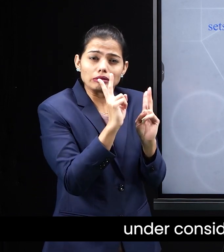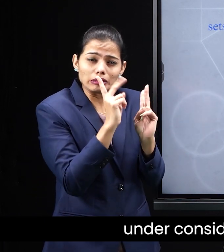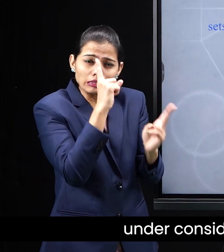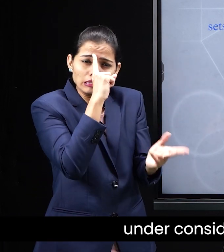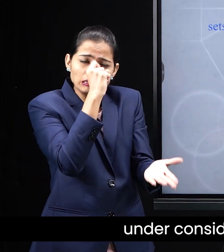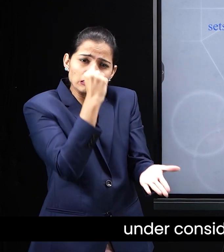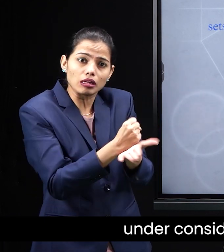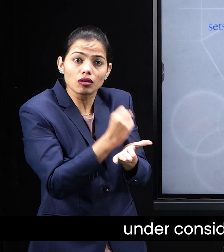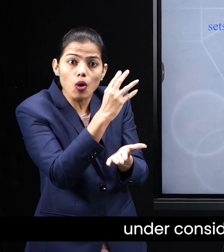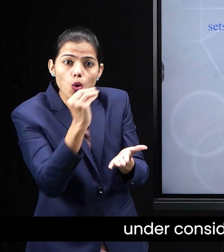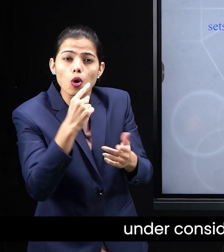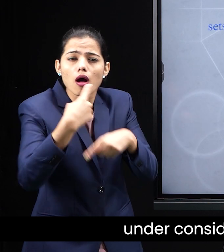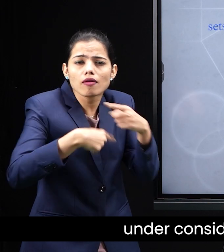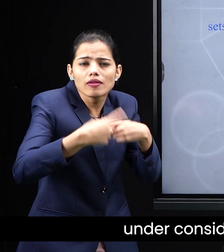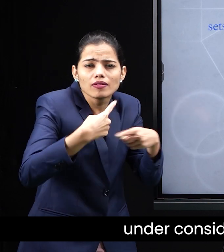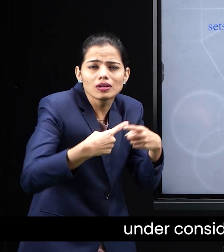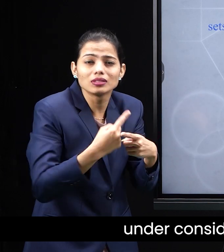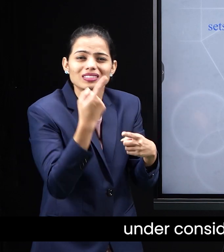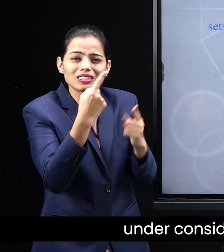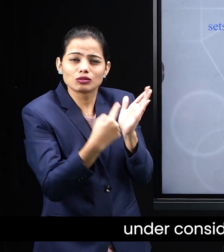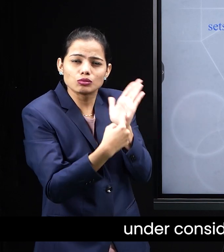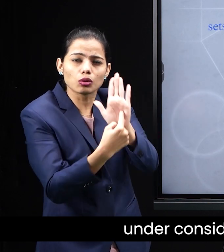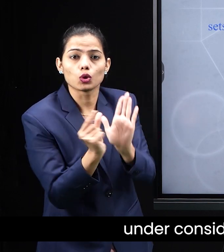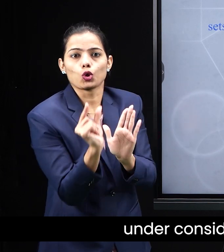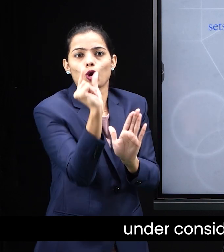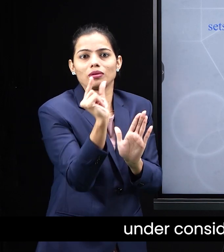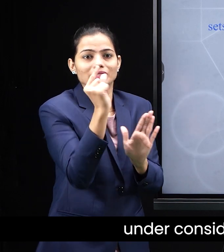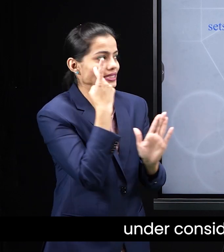under consideration and is usually denoted by U.